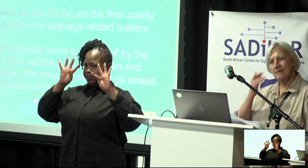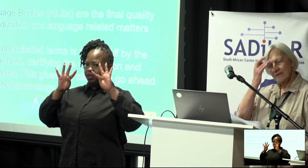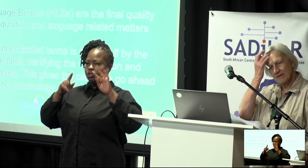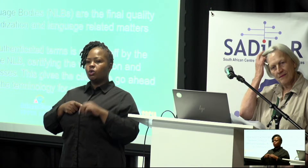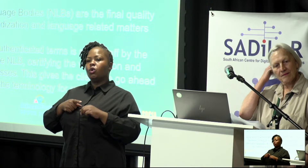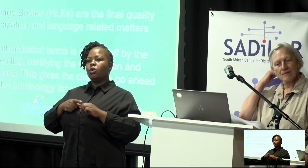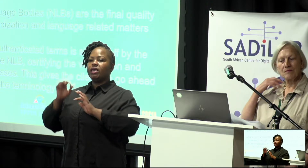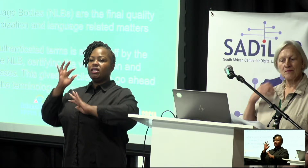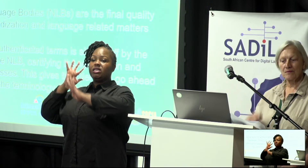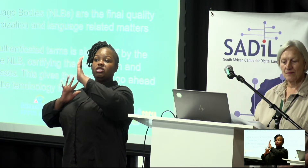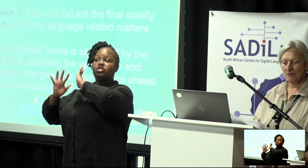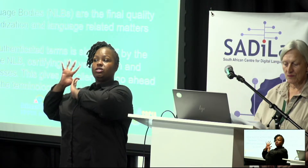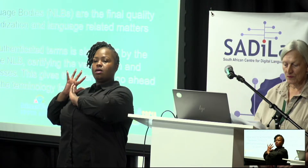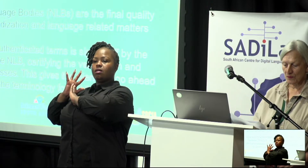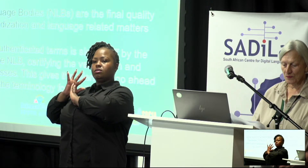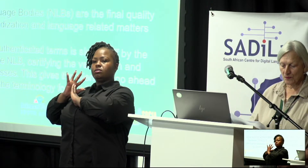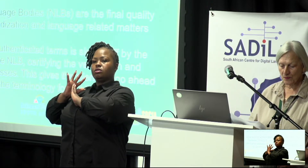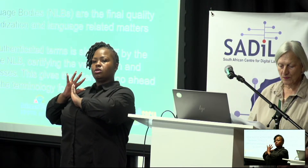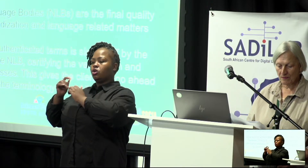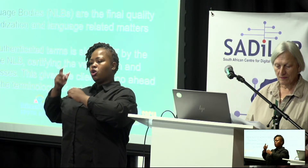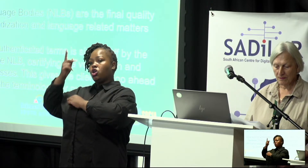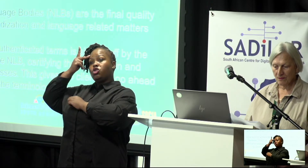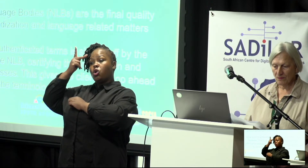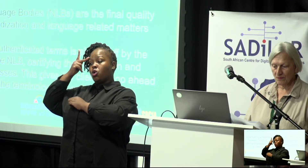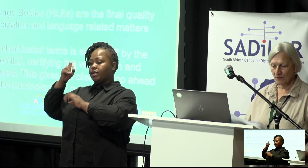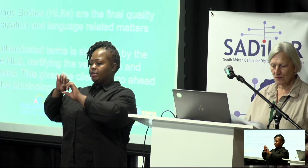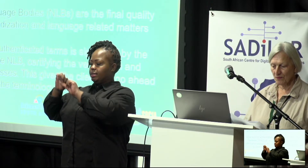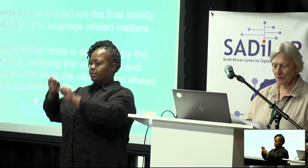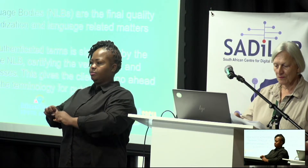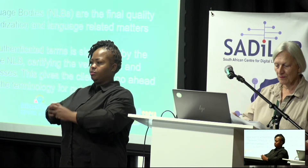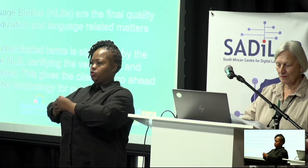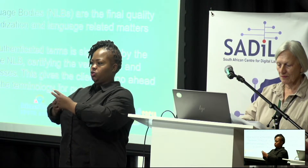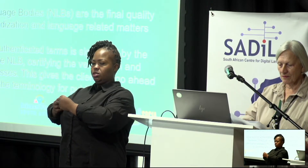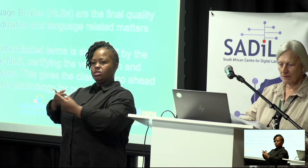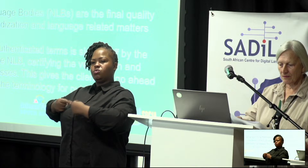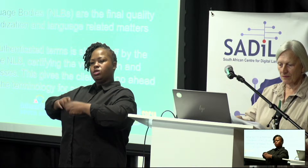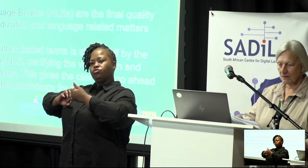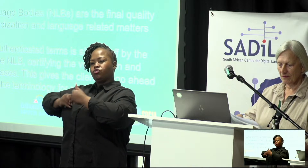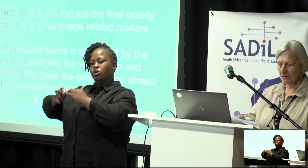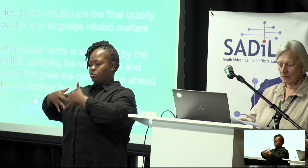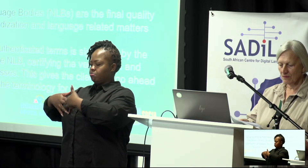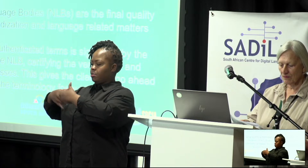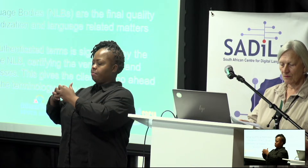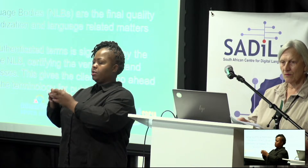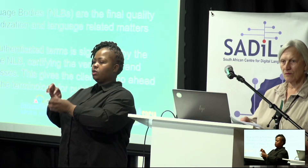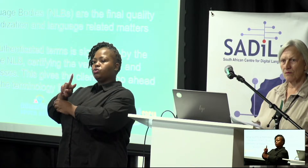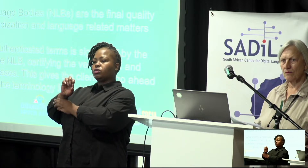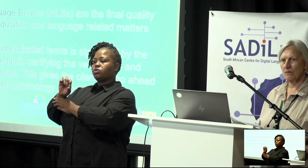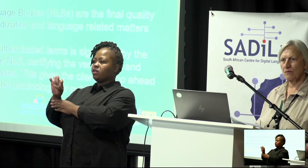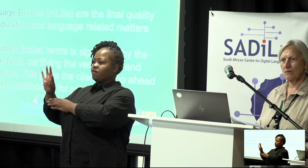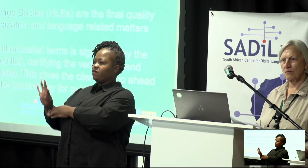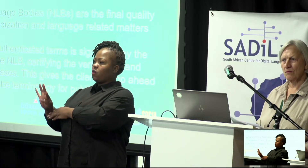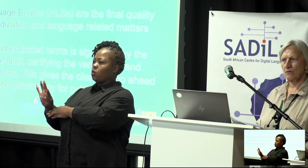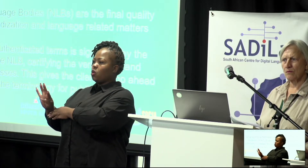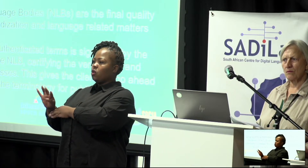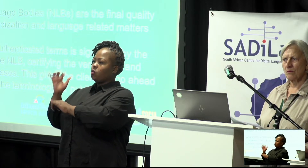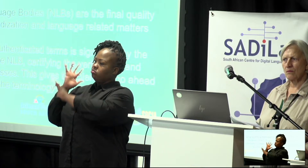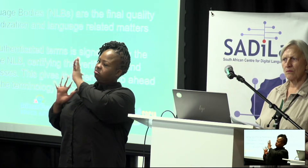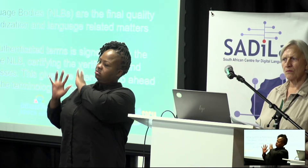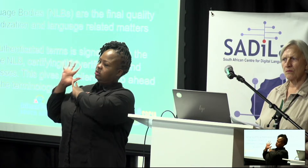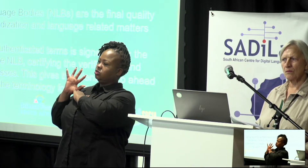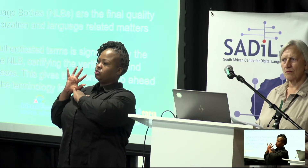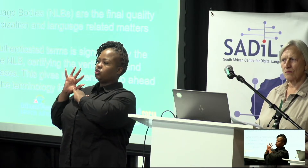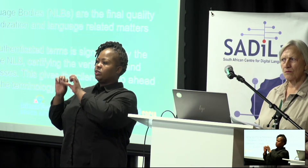Indigenous Knowledge Systems Unit, and we are trying to implement the 2004 Indigenous Knowledge Systems